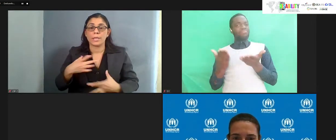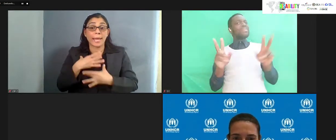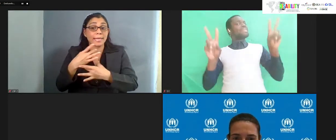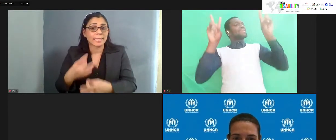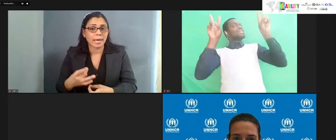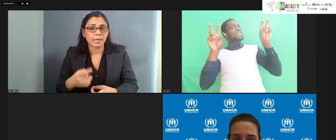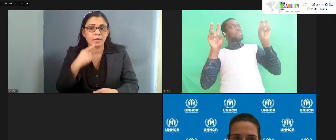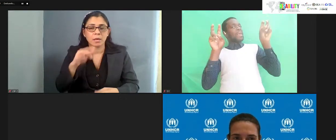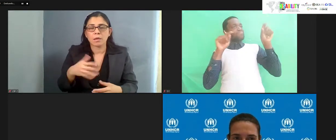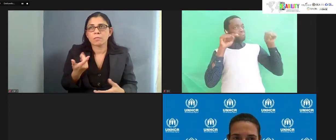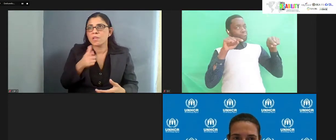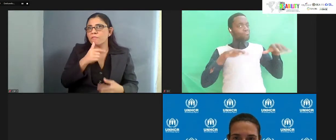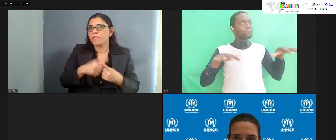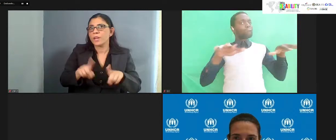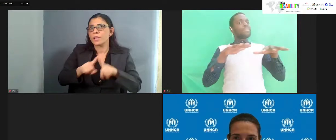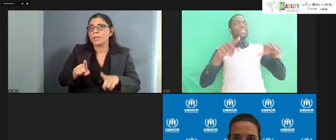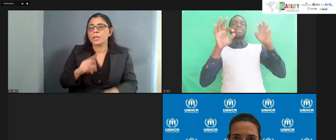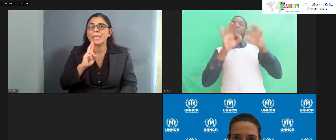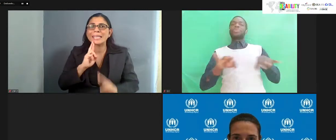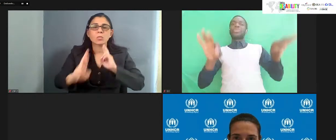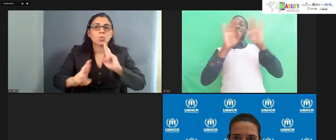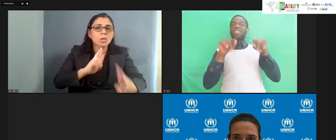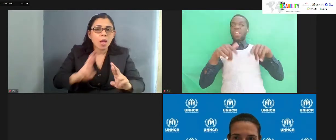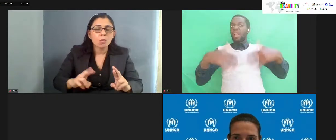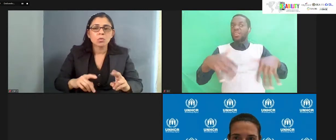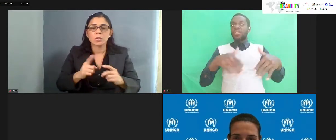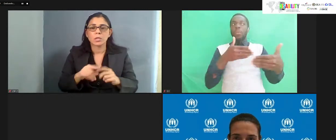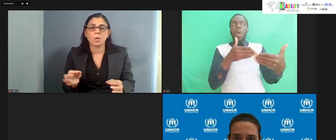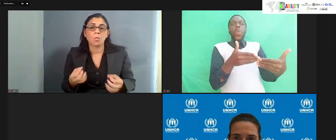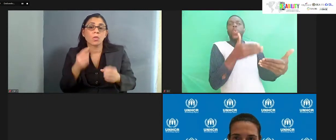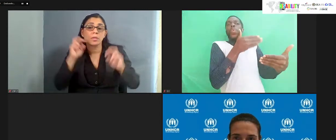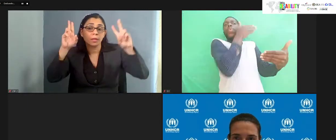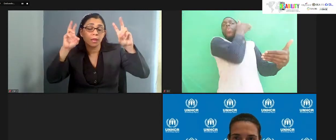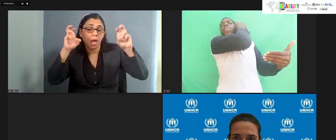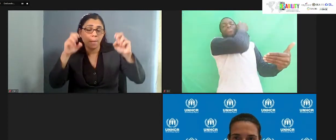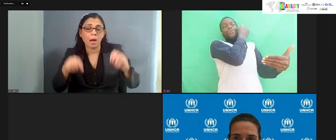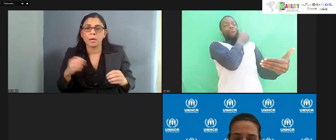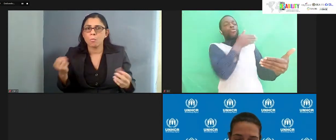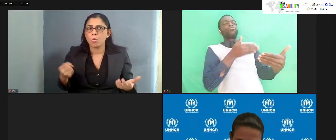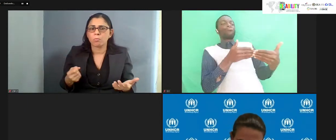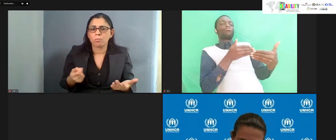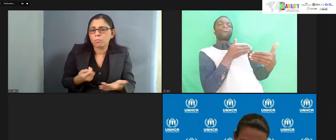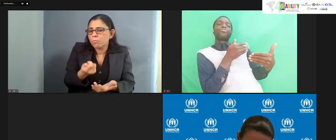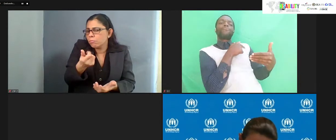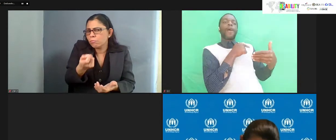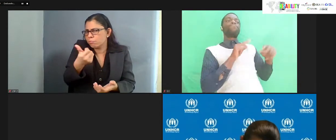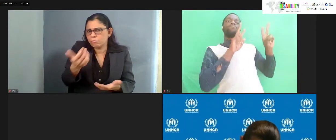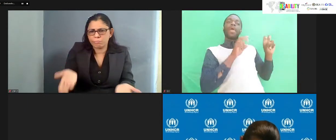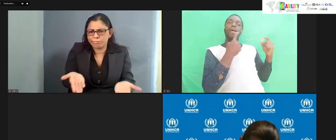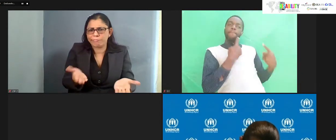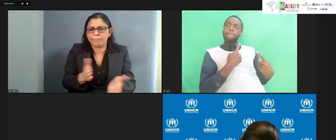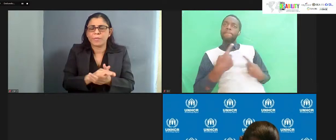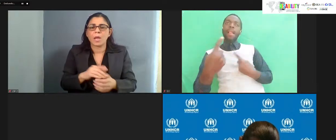to talk about this and this seems an emerging topic this is recently